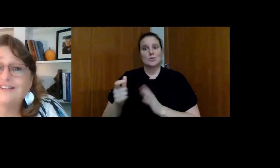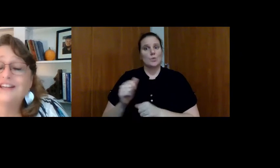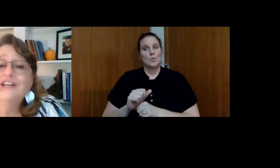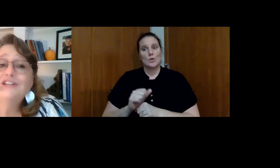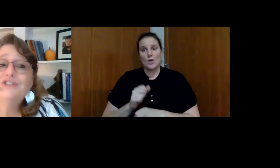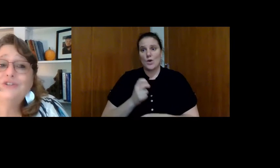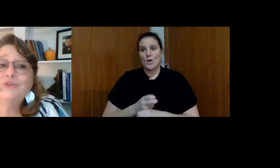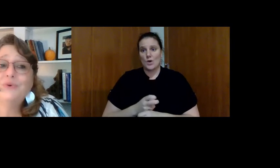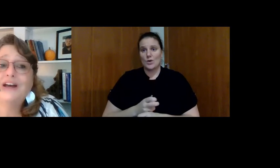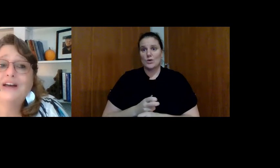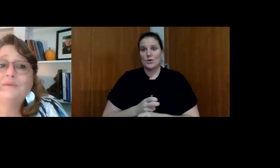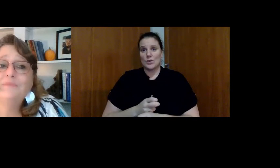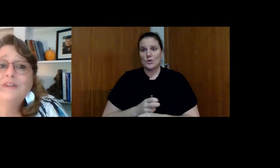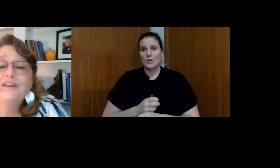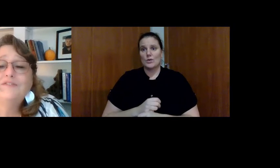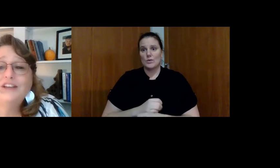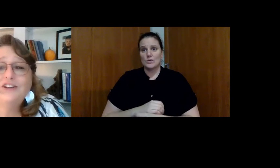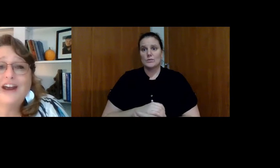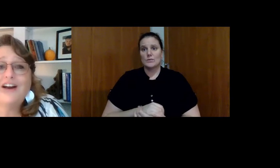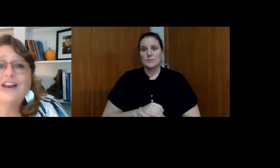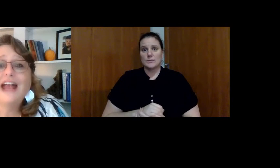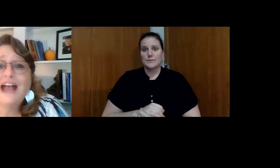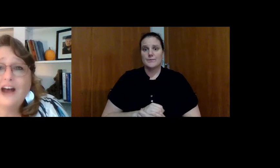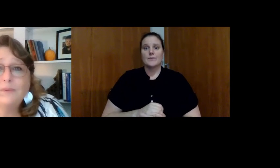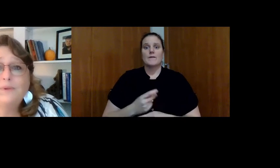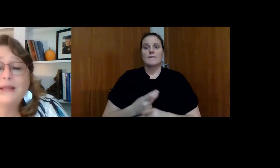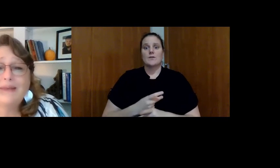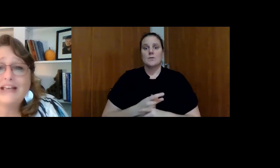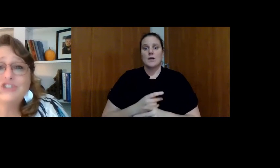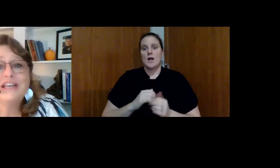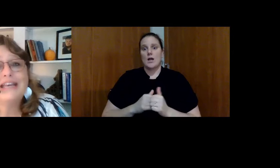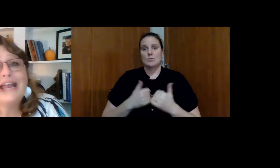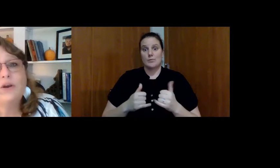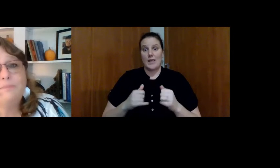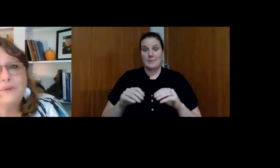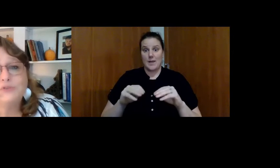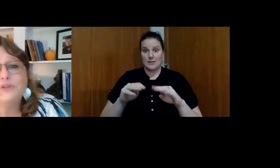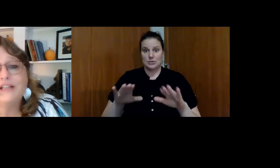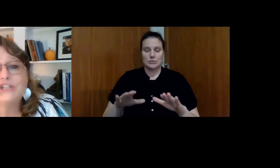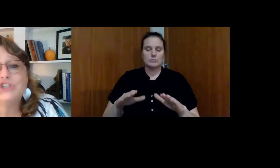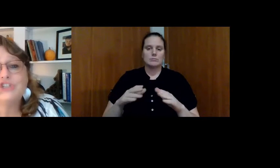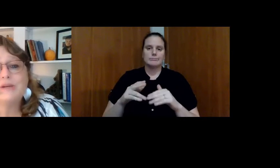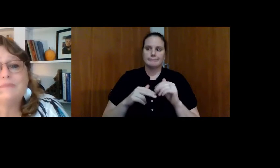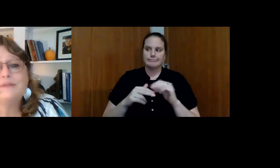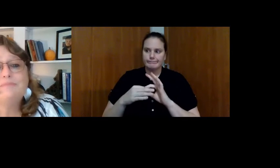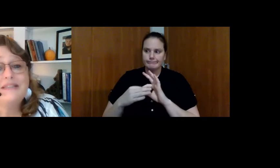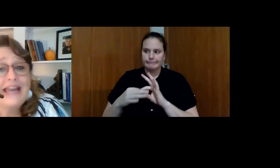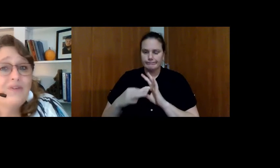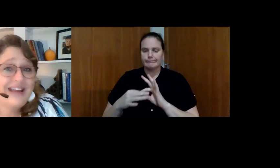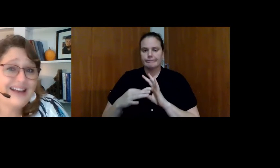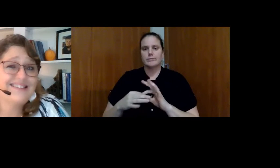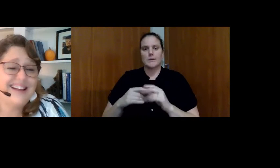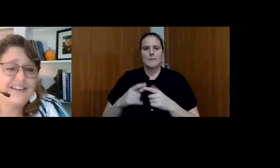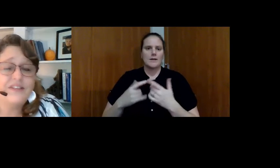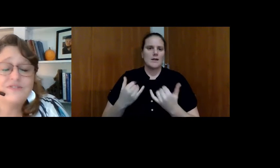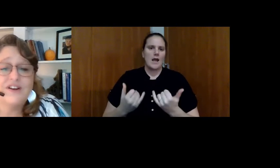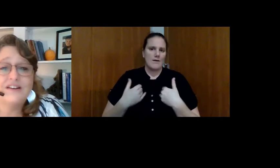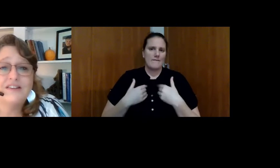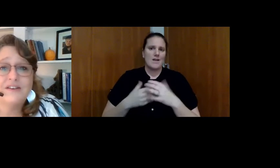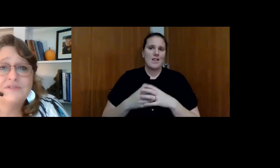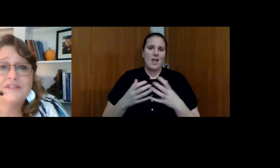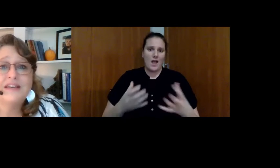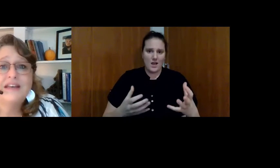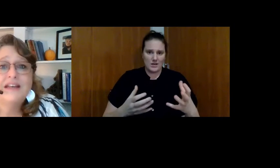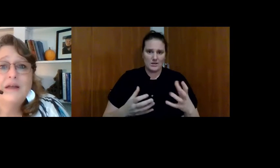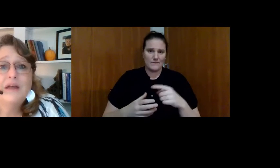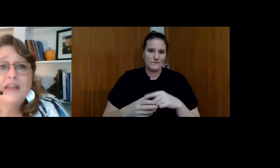hard to figure out how to play Magic and how to build relationships. But now he has a lot of those